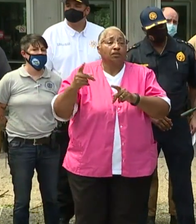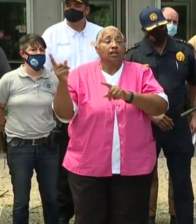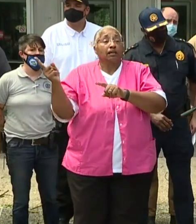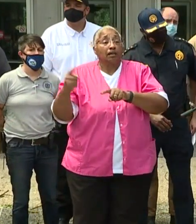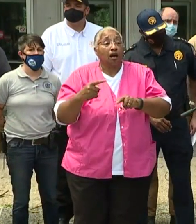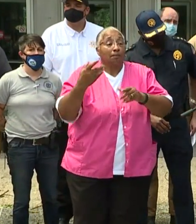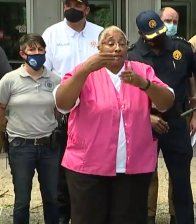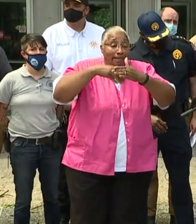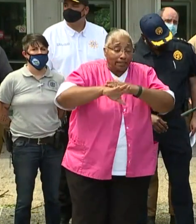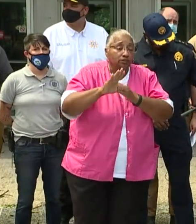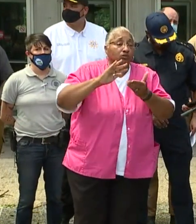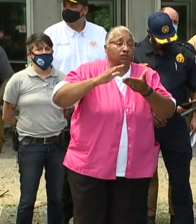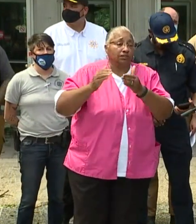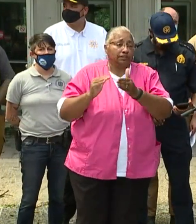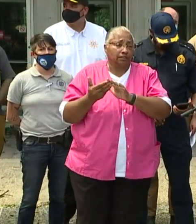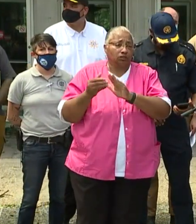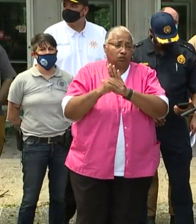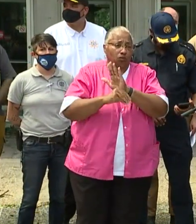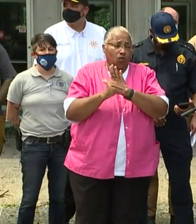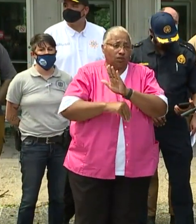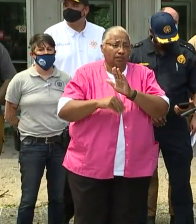to the city of New Orleans,